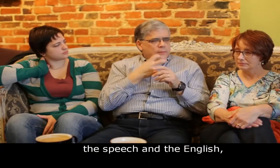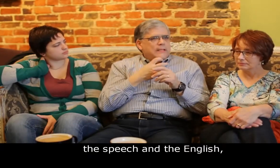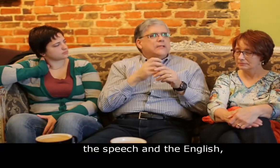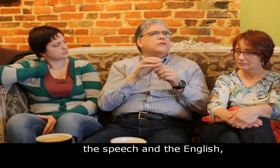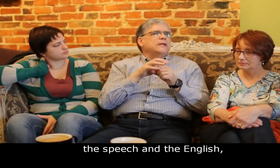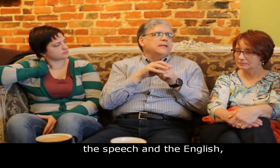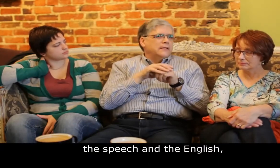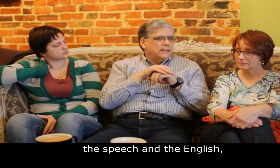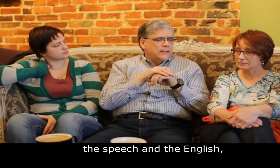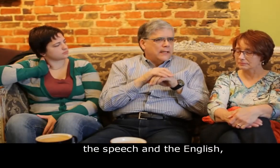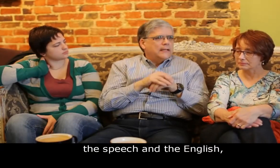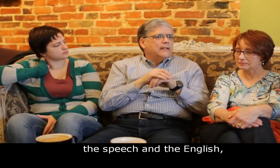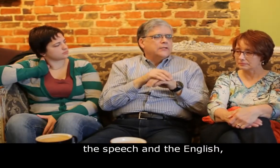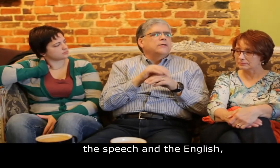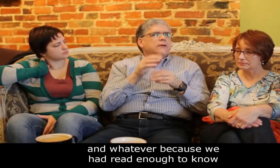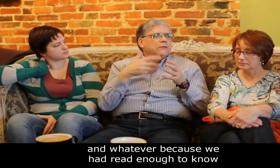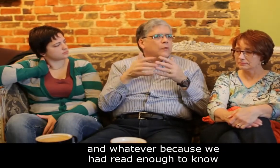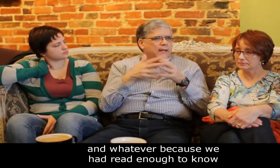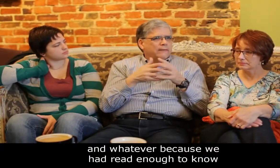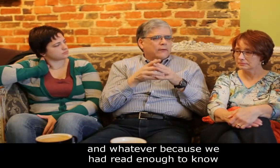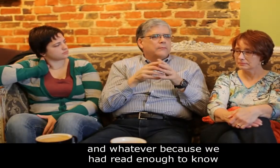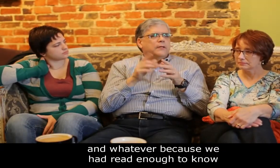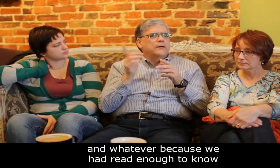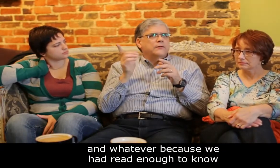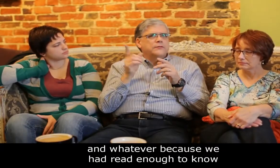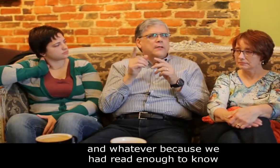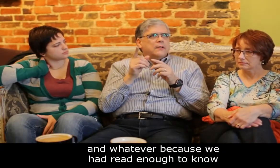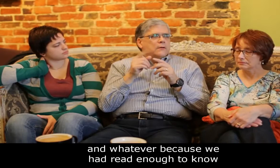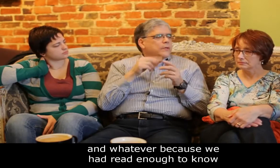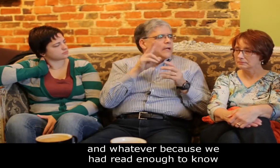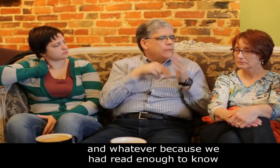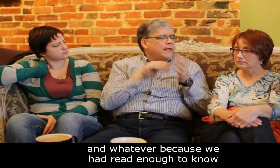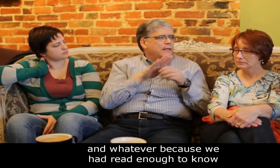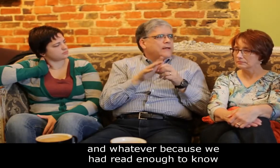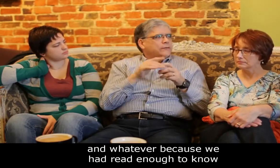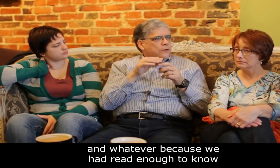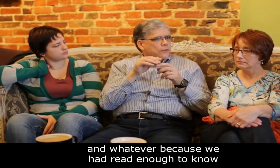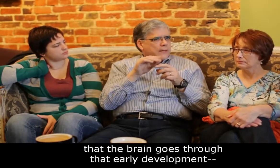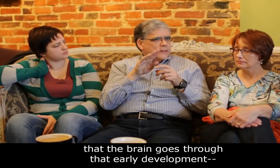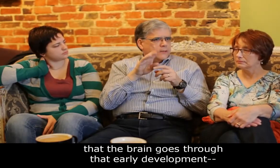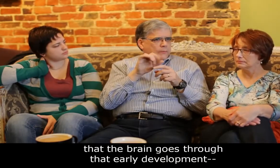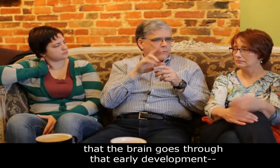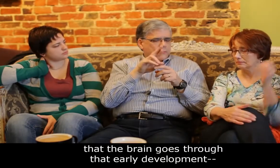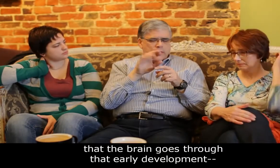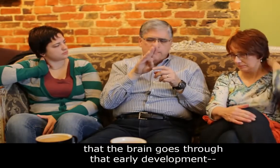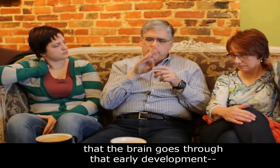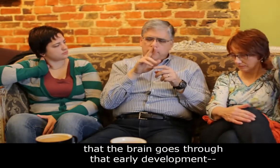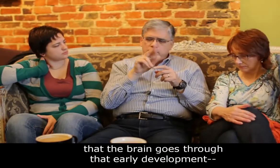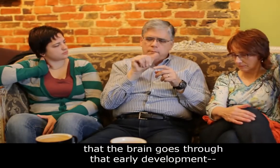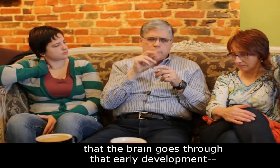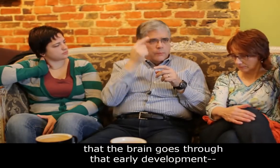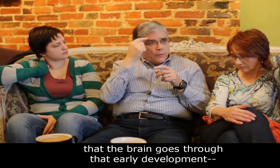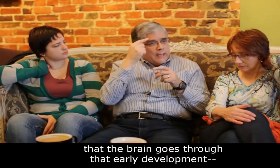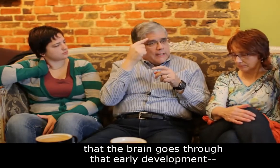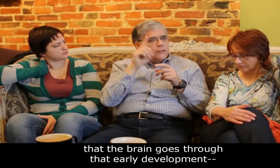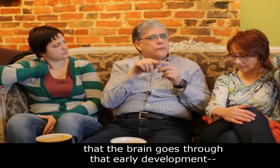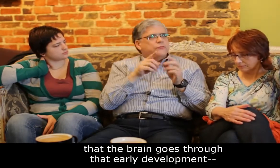speech and the English and whatever, because we had read enough to know that the brain goes through